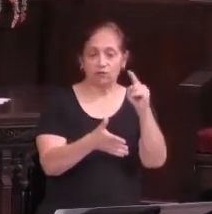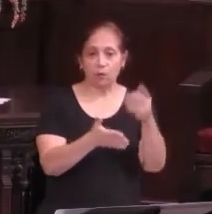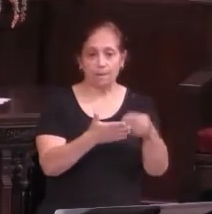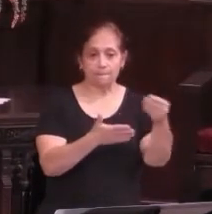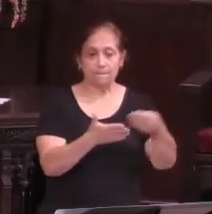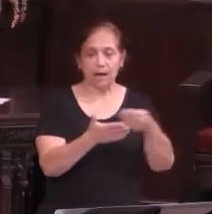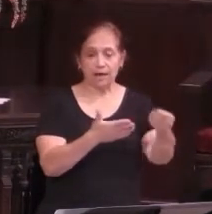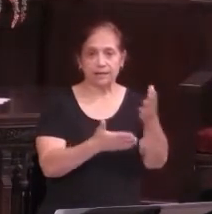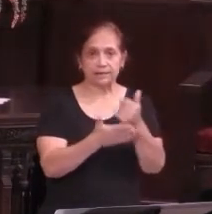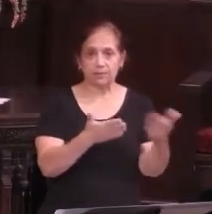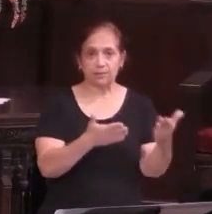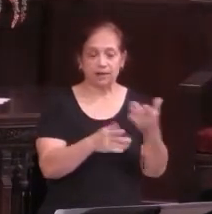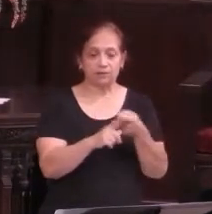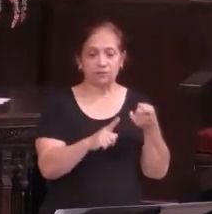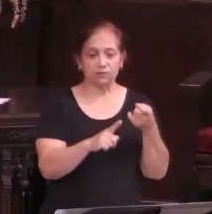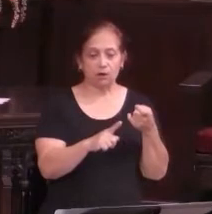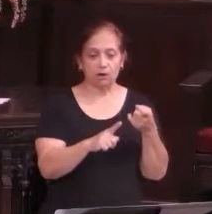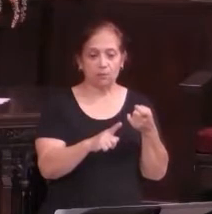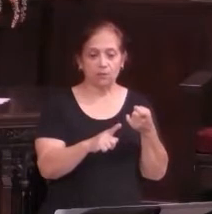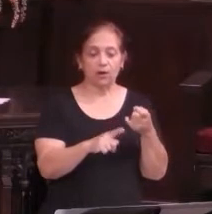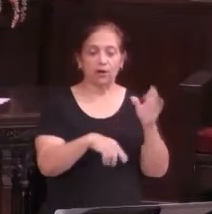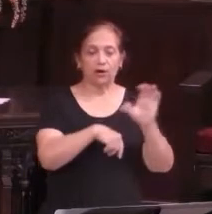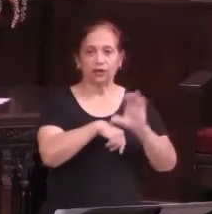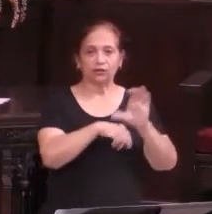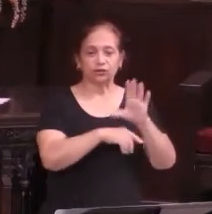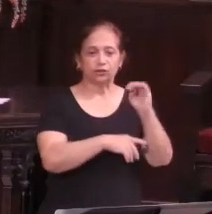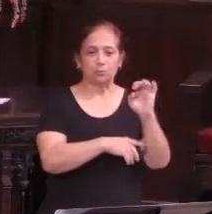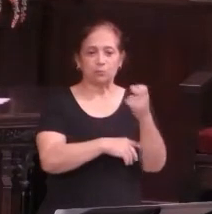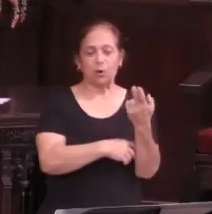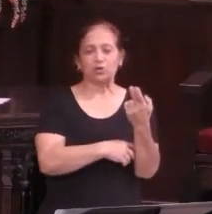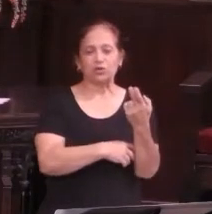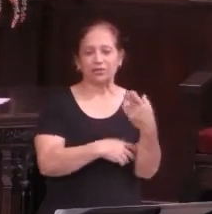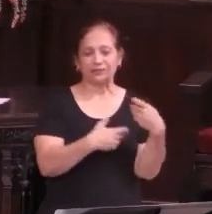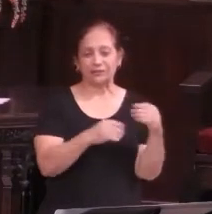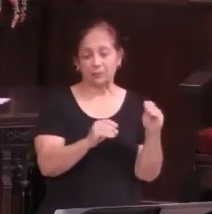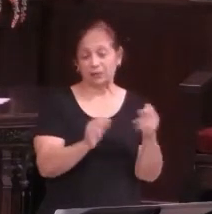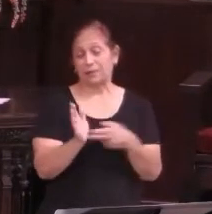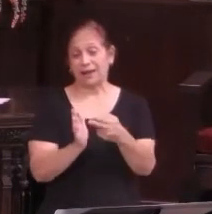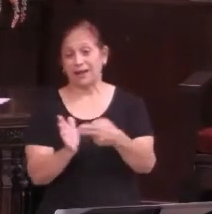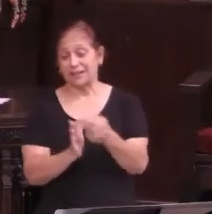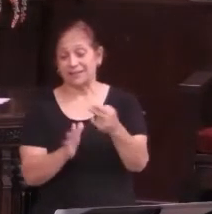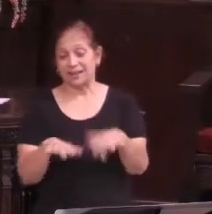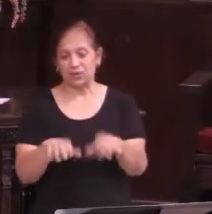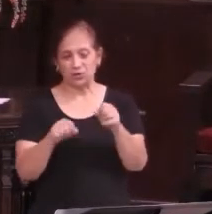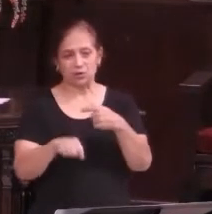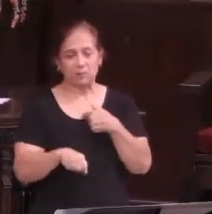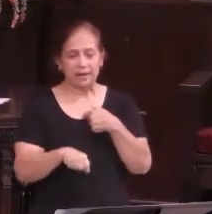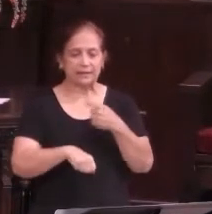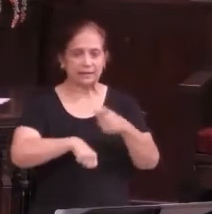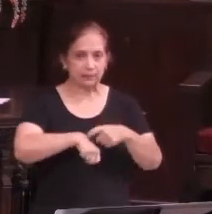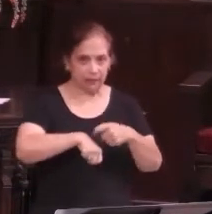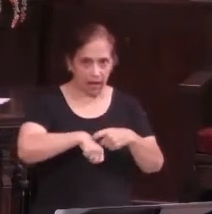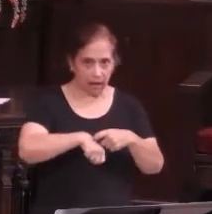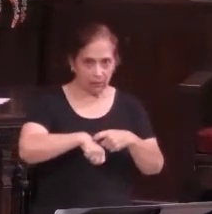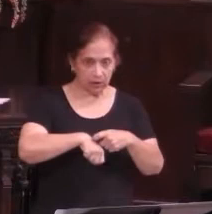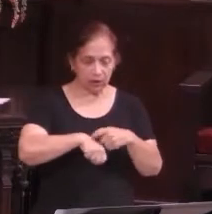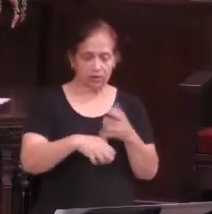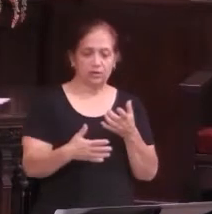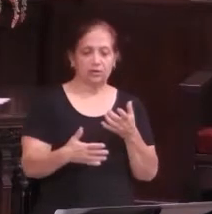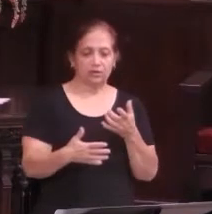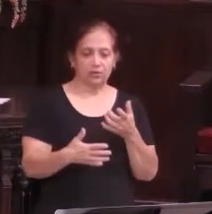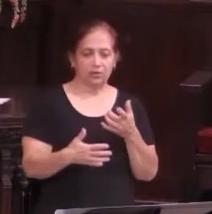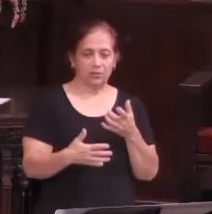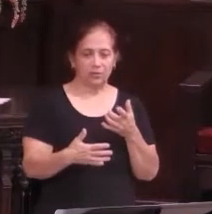something from our church merch shop. I will be honest, it took me some time to warm to